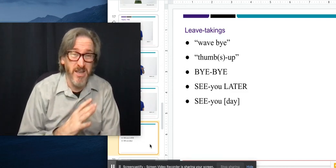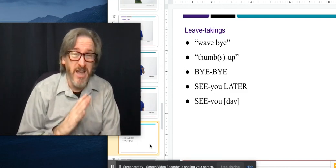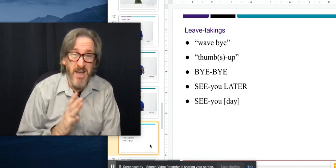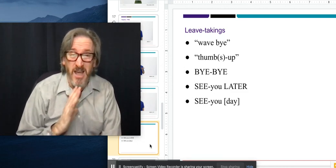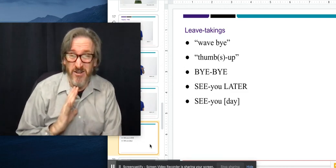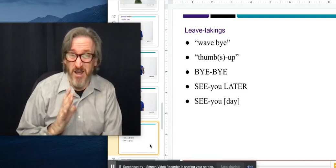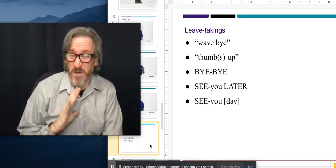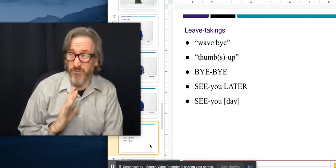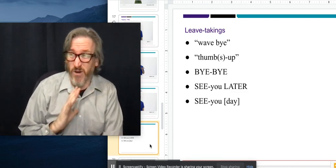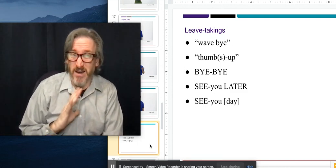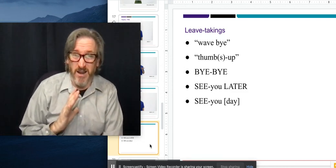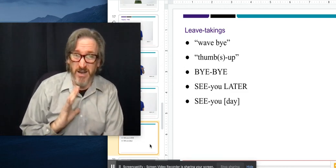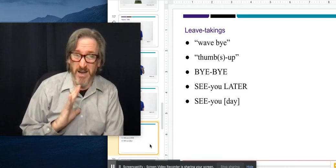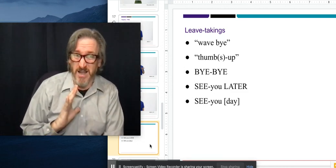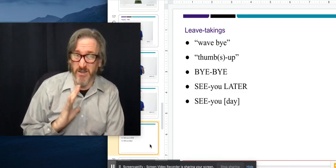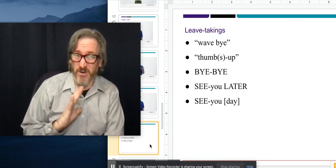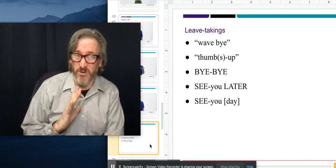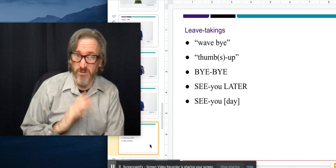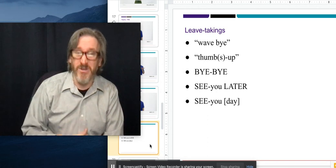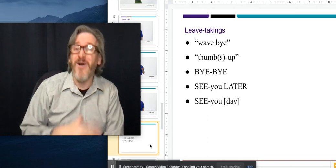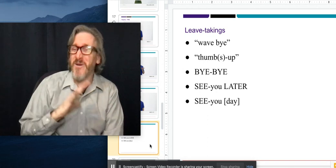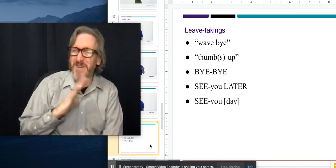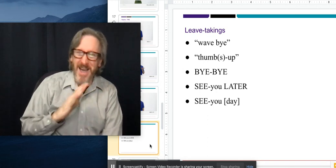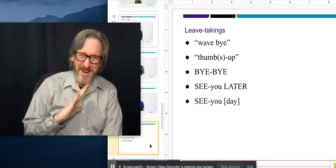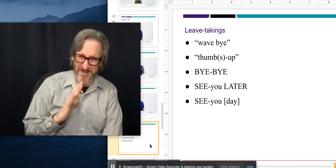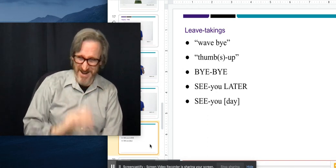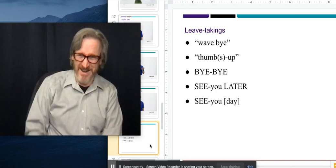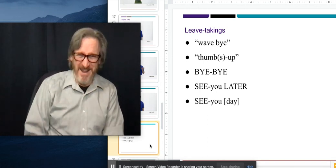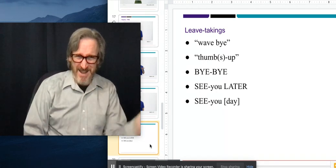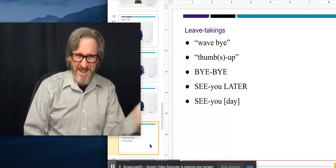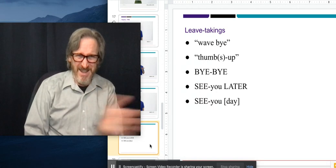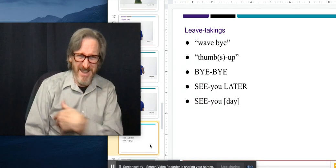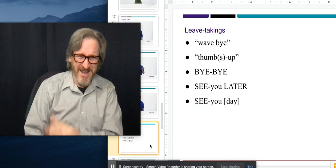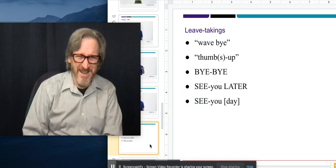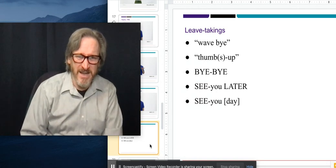well, you're not my friend. I don't need to tell you the truth. So, I'm fine.